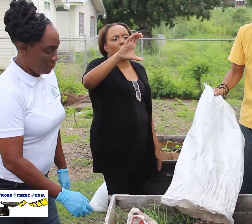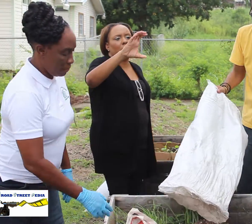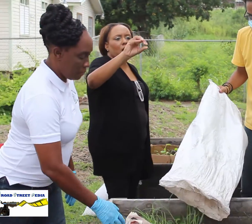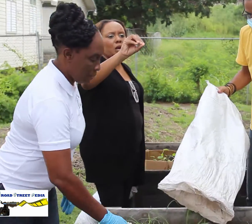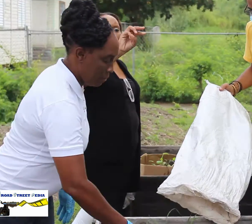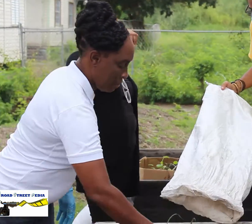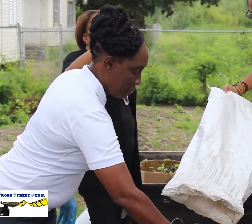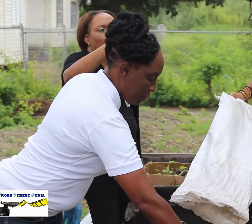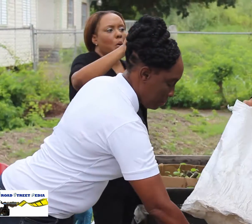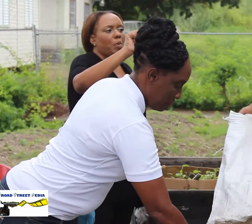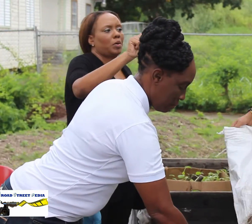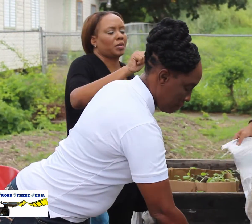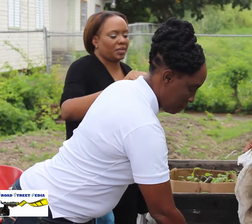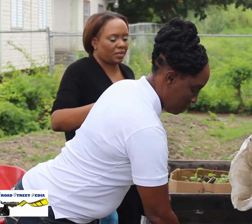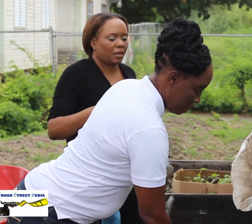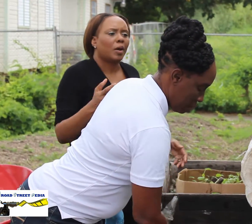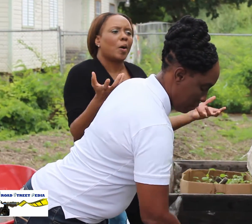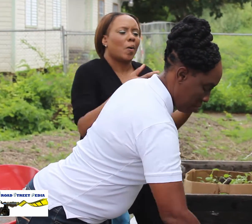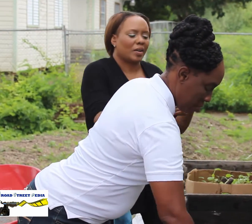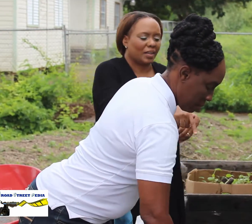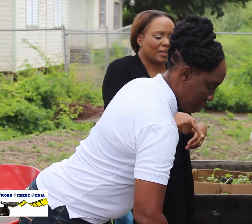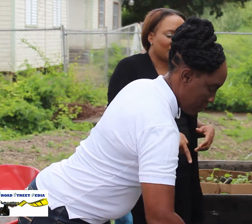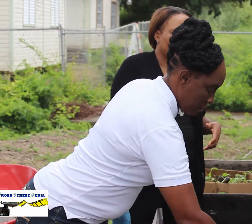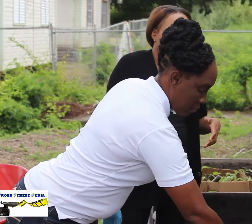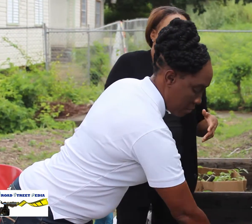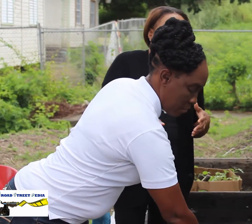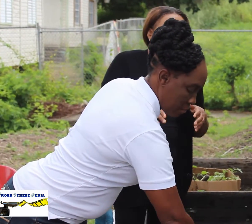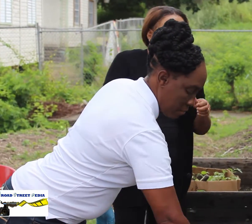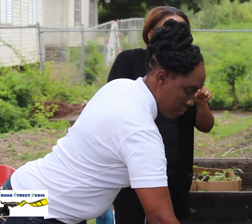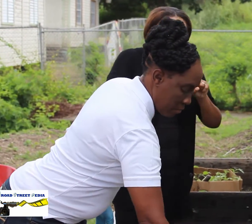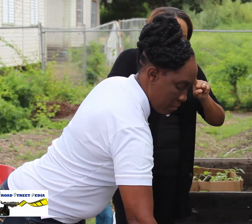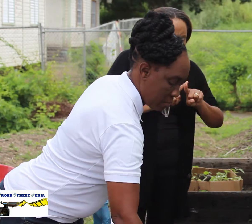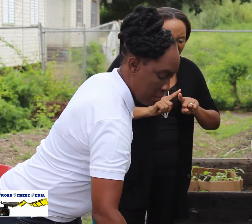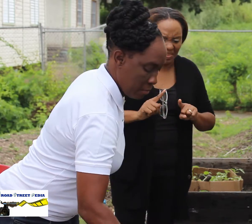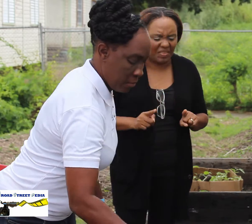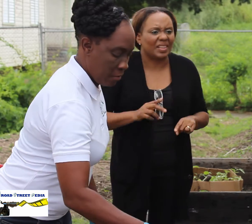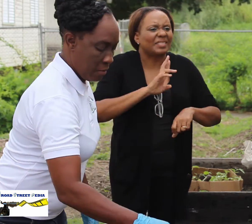and compost is broken down, leaves, green material.